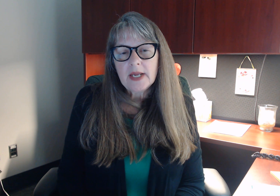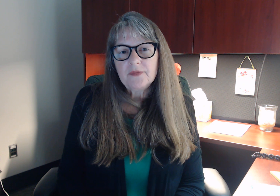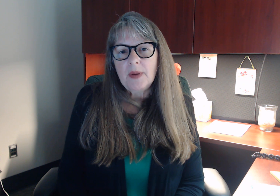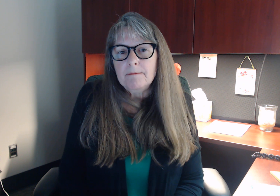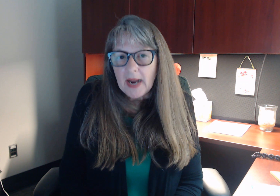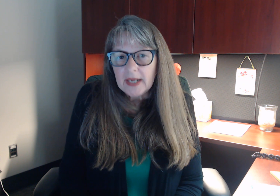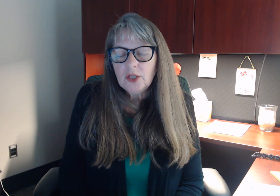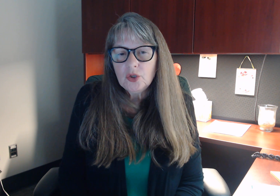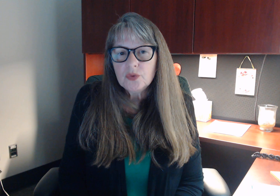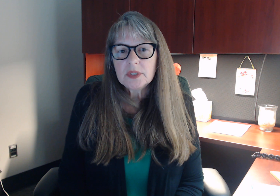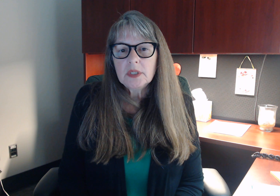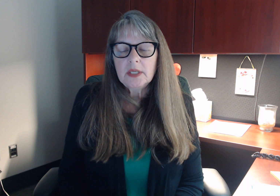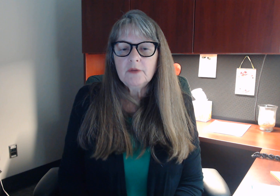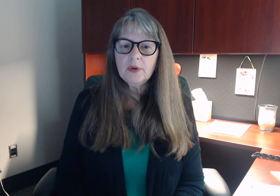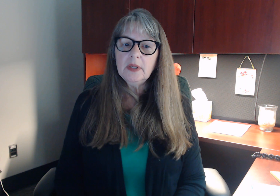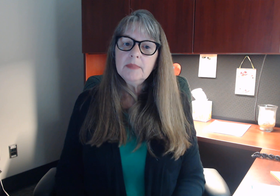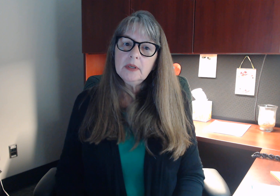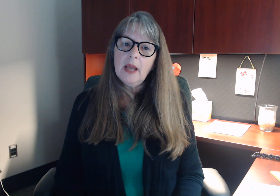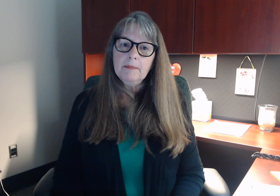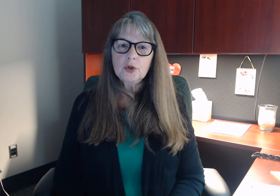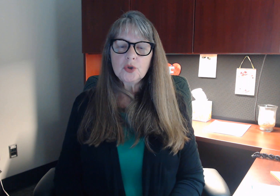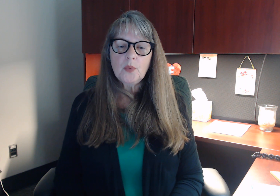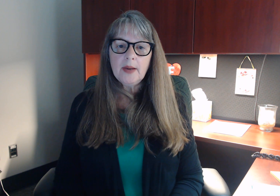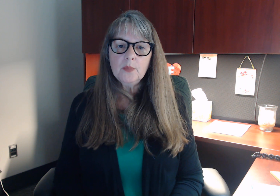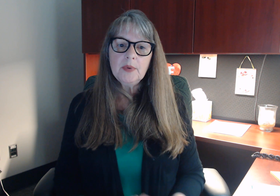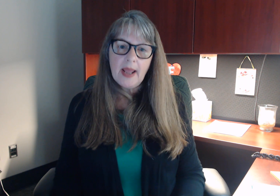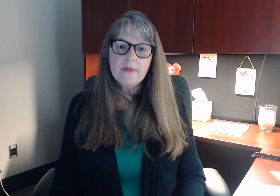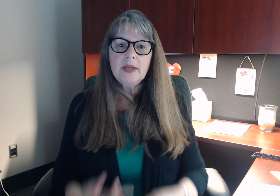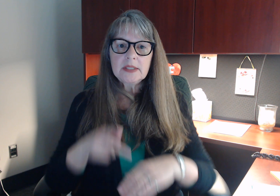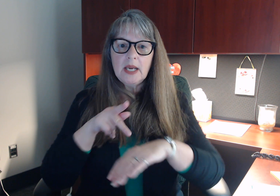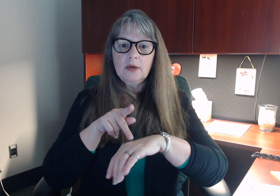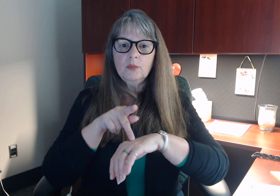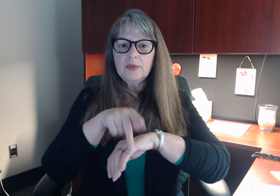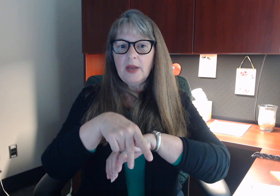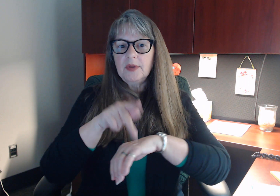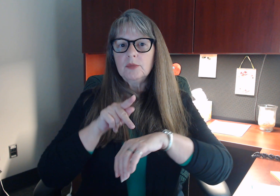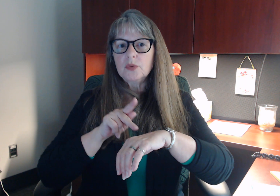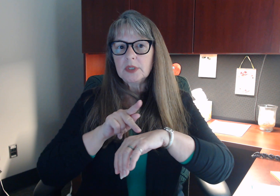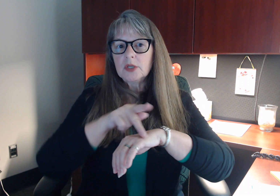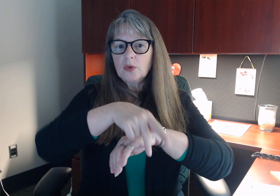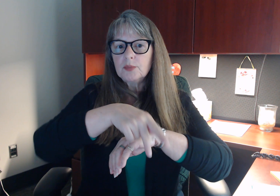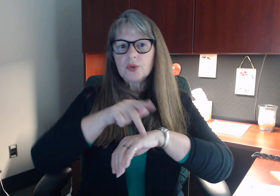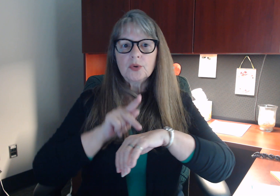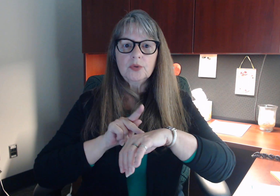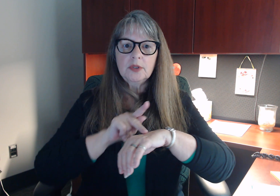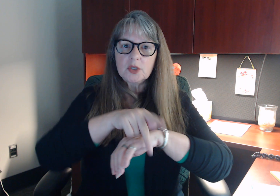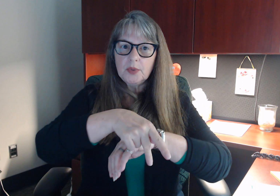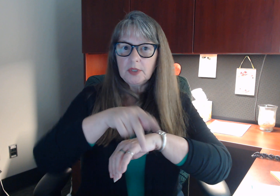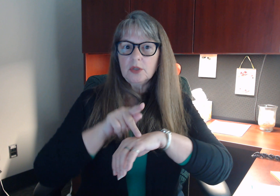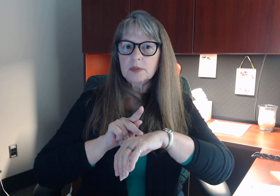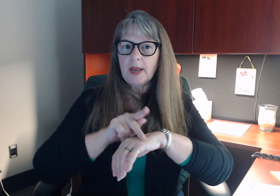that might use it differently, but I'm not sure why we would have that sign without them using it. So I'm sure that that's what they use,